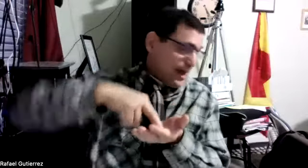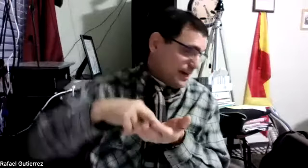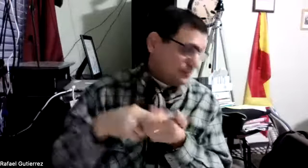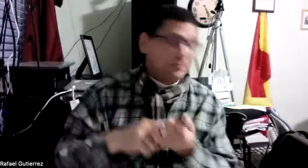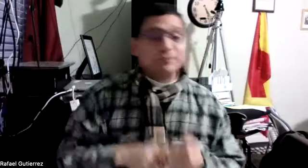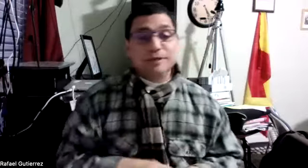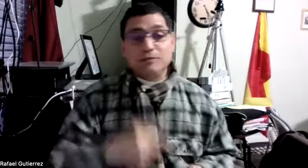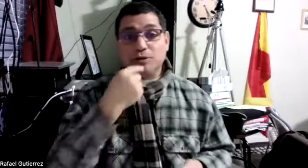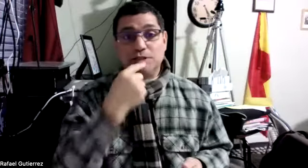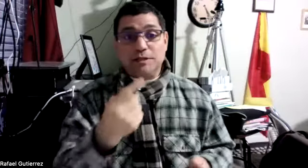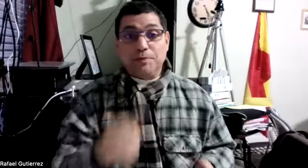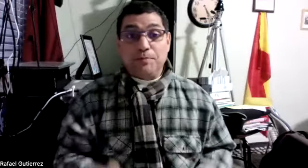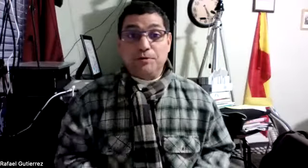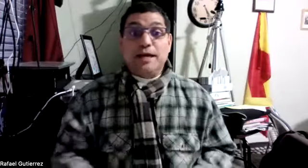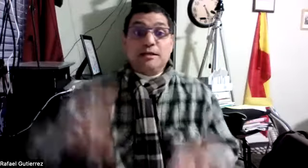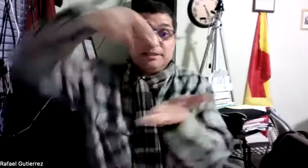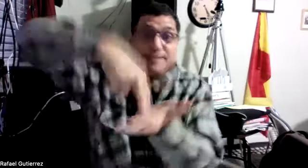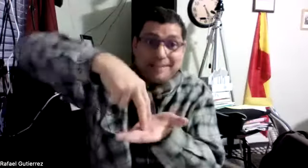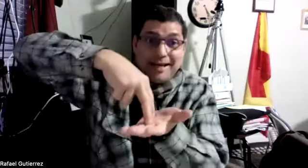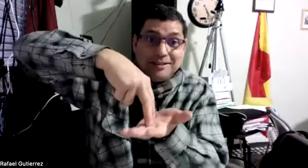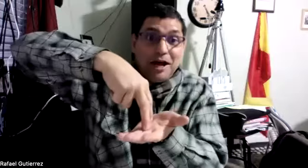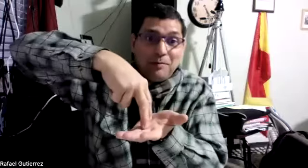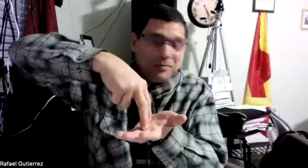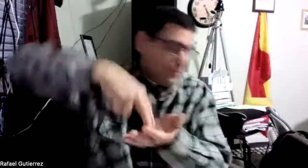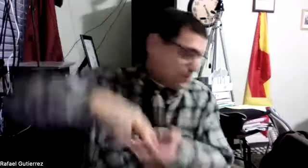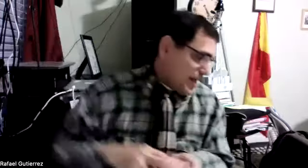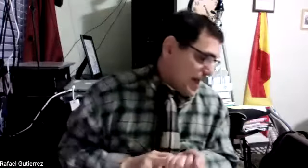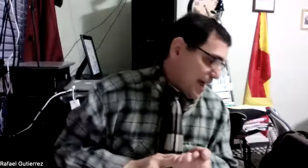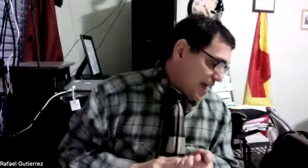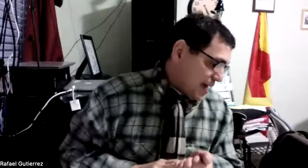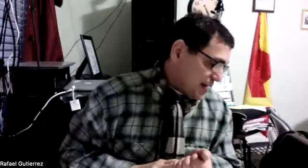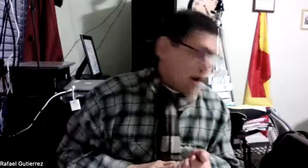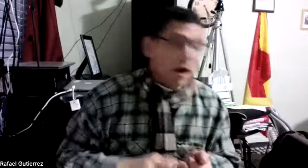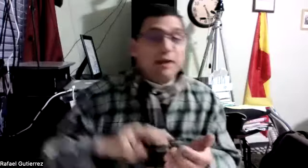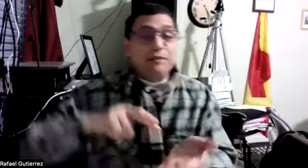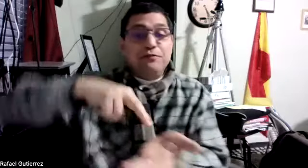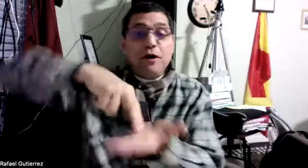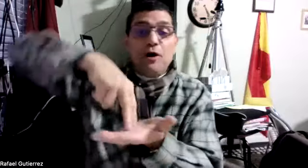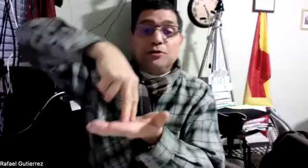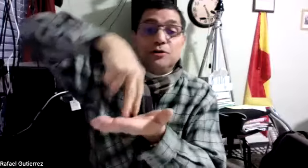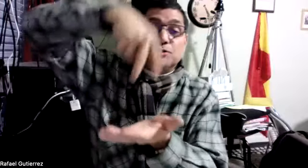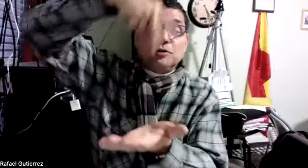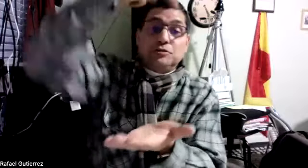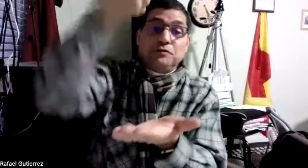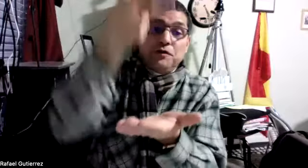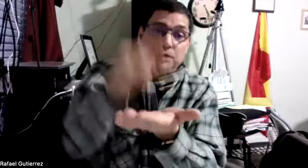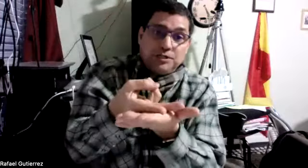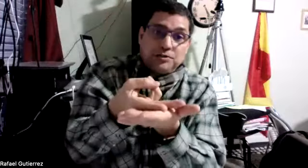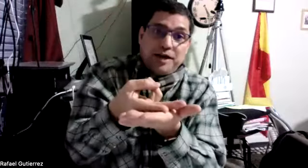And that's what you say to people. You say, stand up. And then fall, you're just going to fall into your